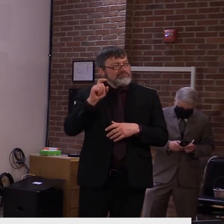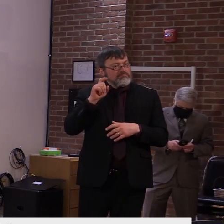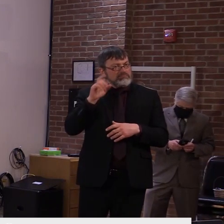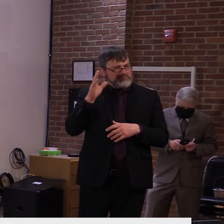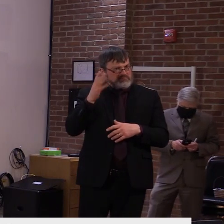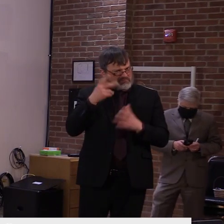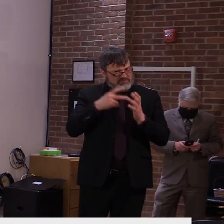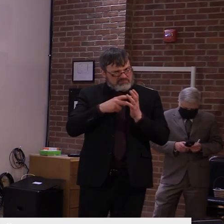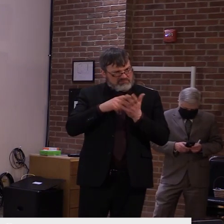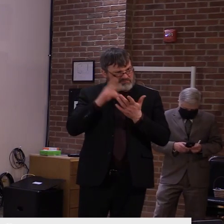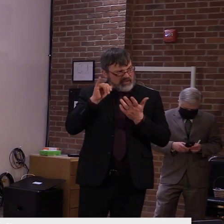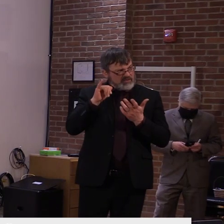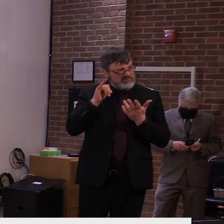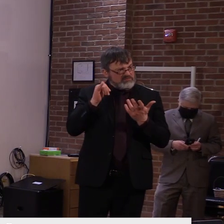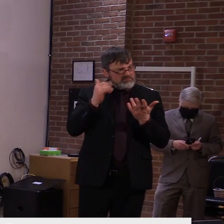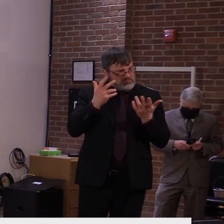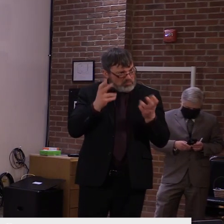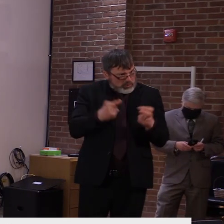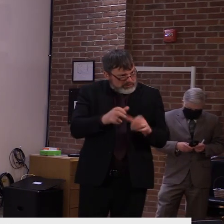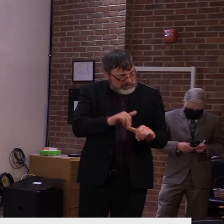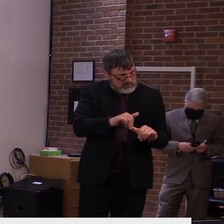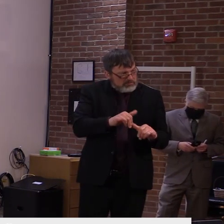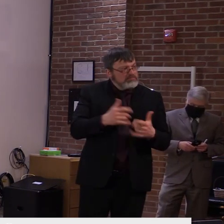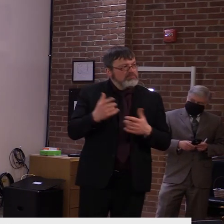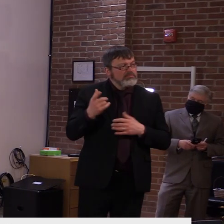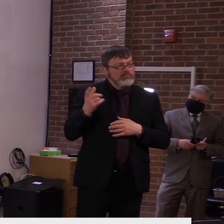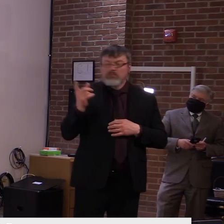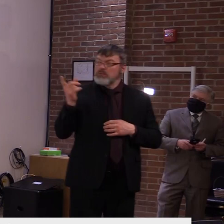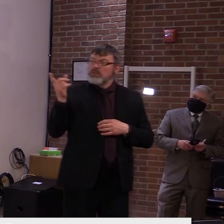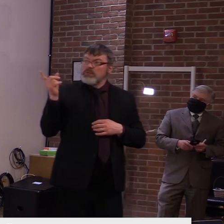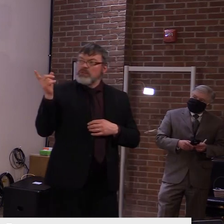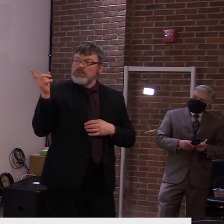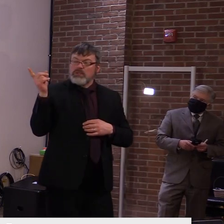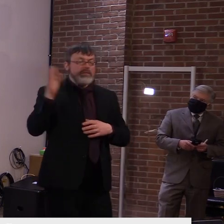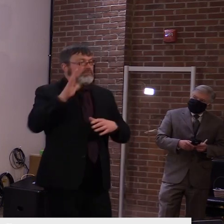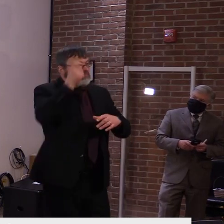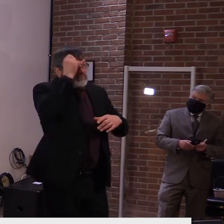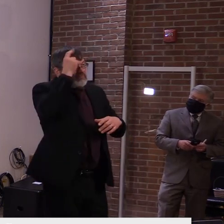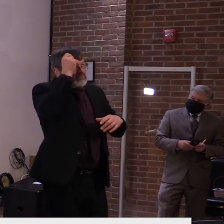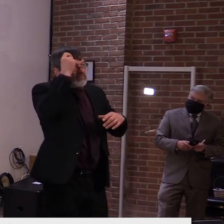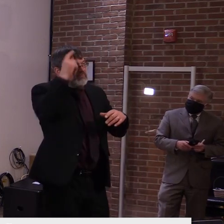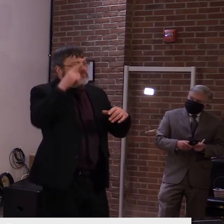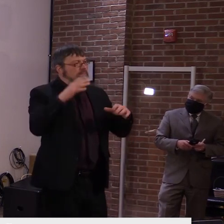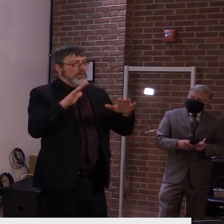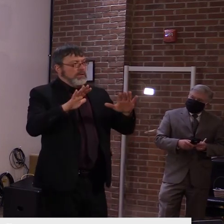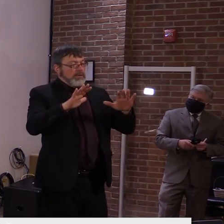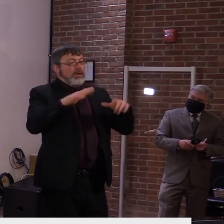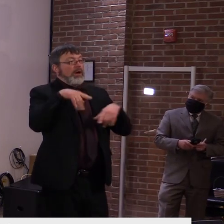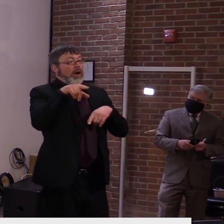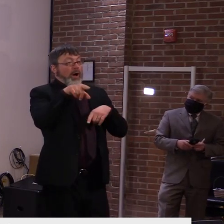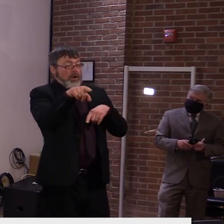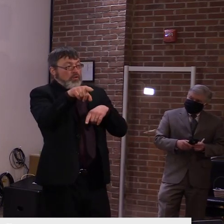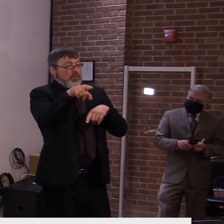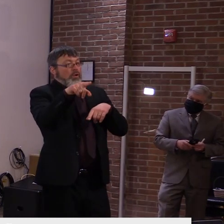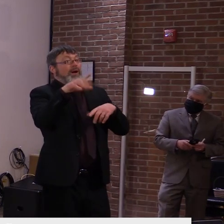period. You're then saying they want to go out because they got an appointment to get vaccinated.